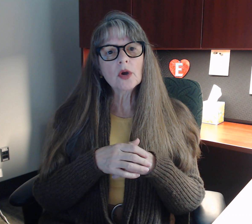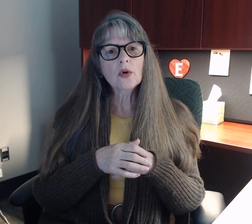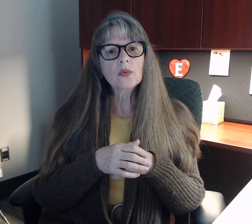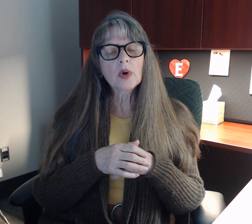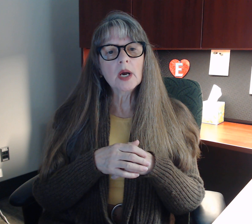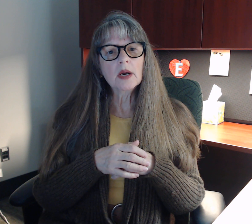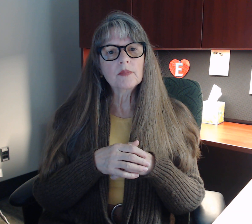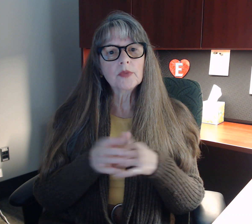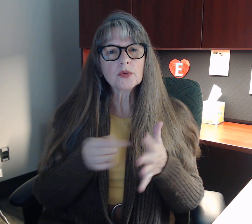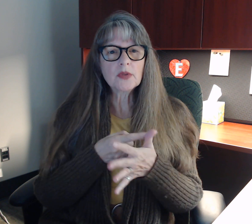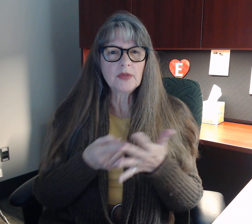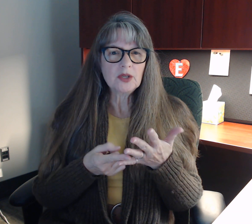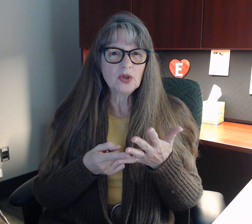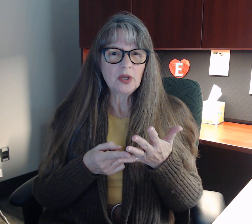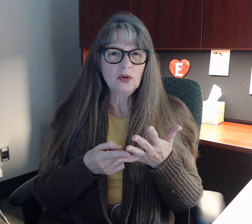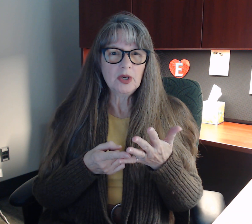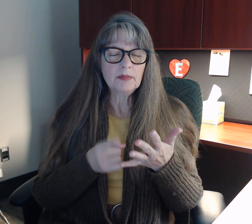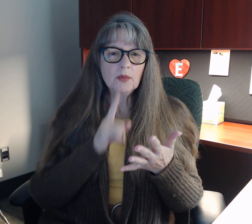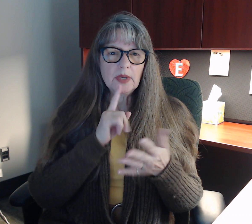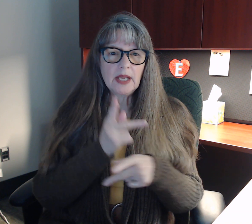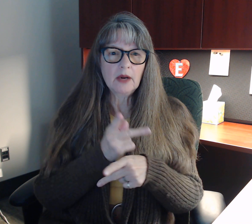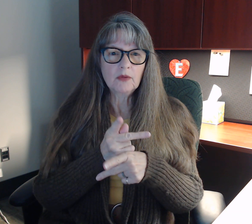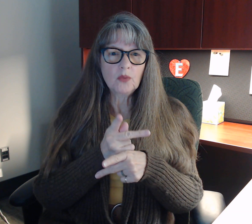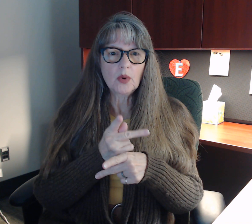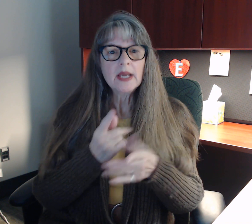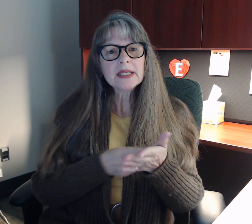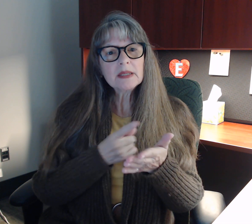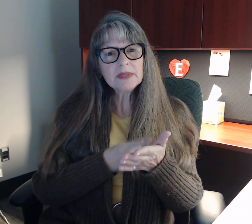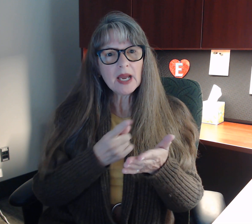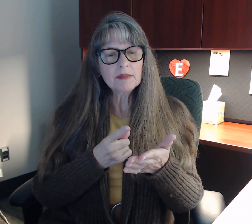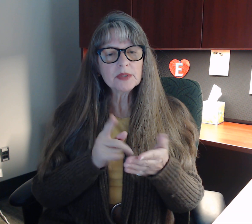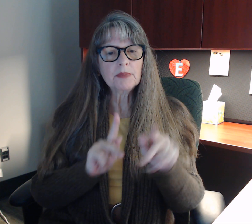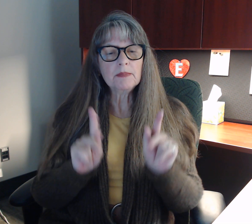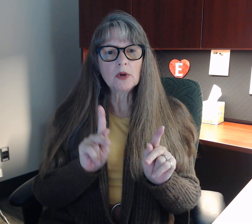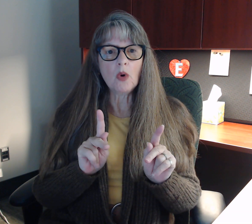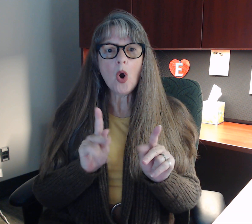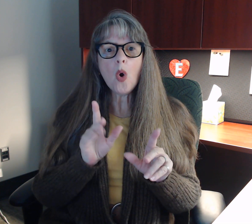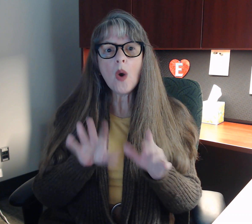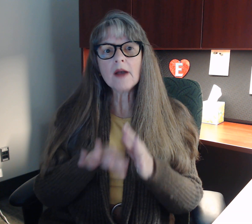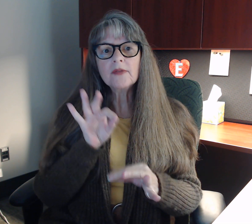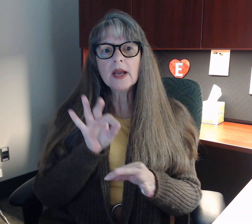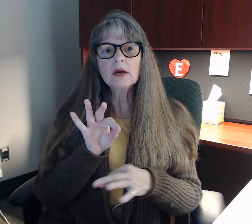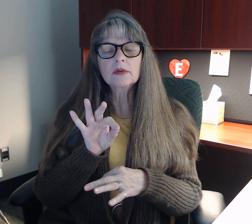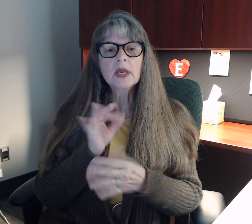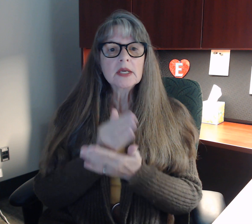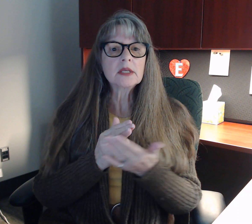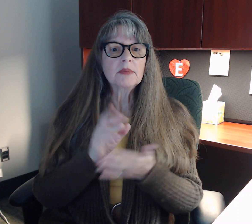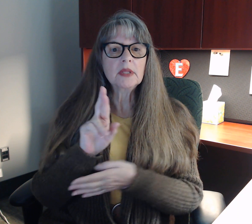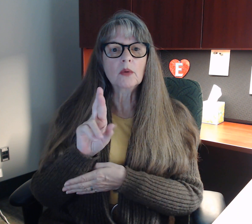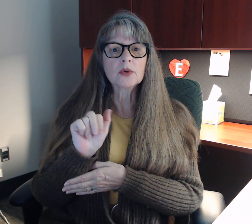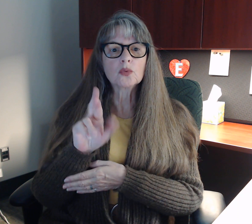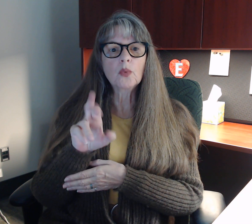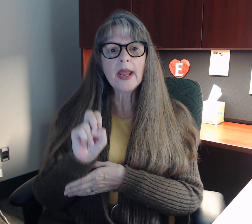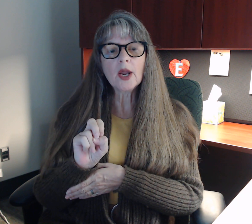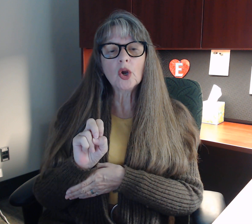So those are the things you need to be really careful for. Sometimes people go, oh, I found something that was rare,